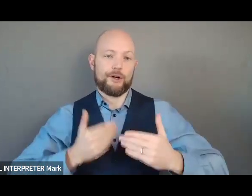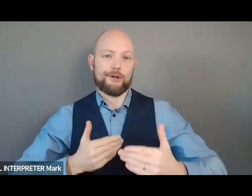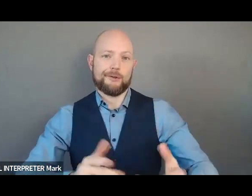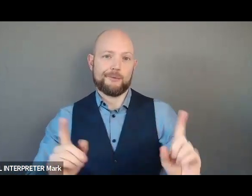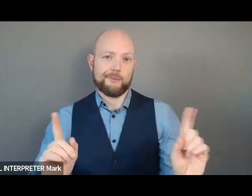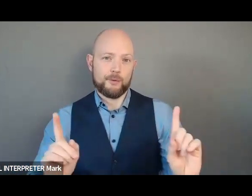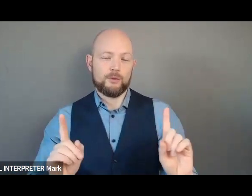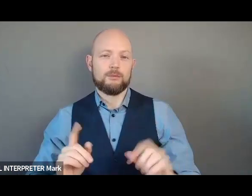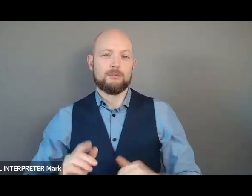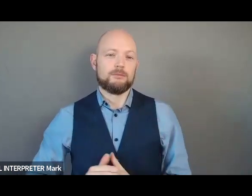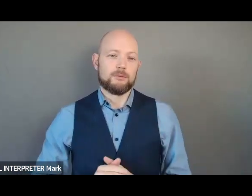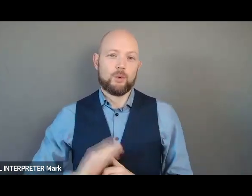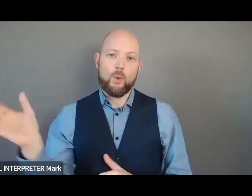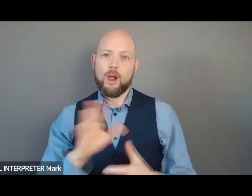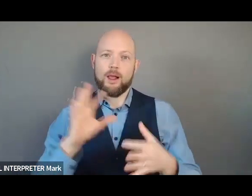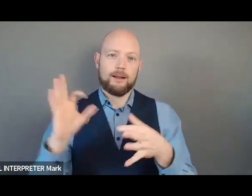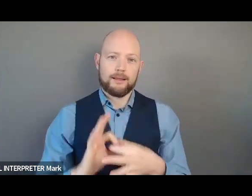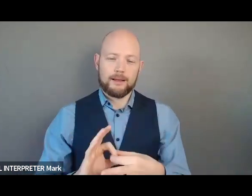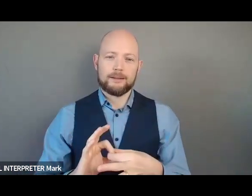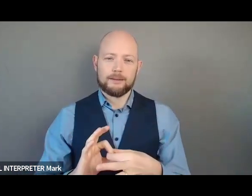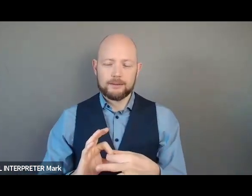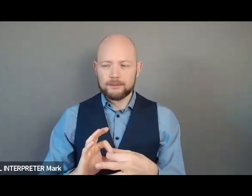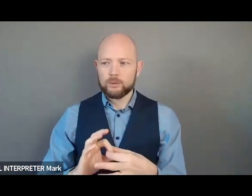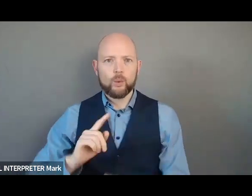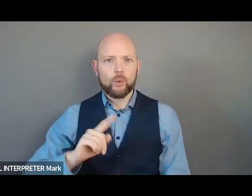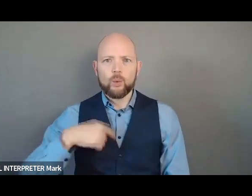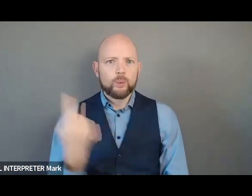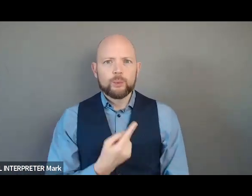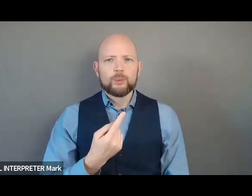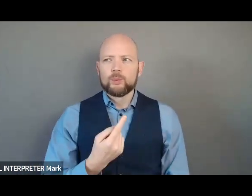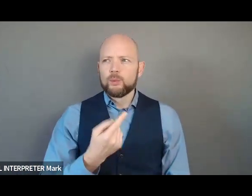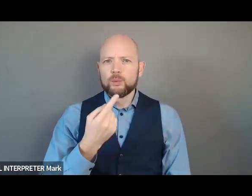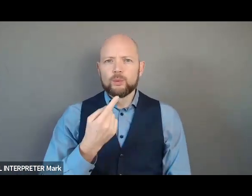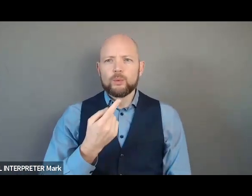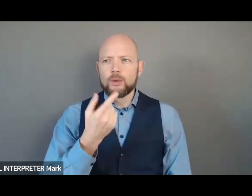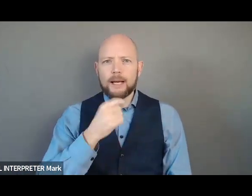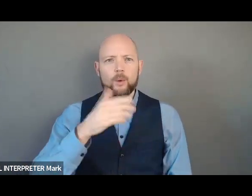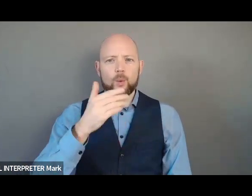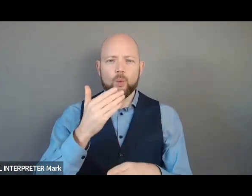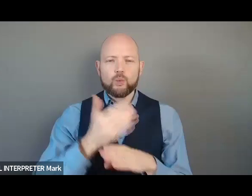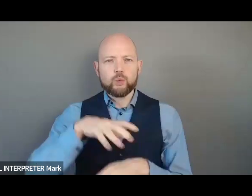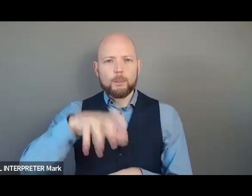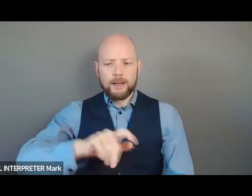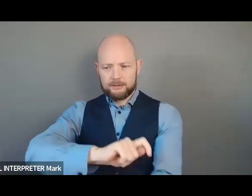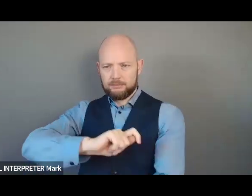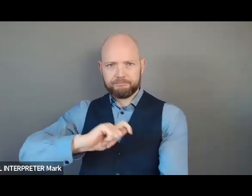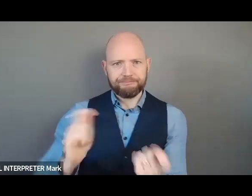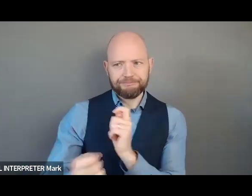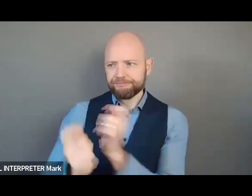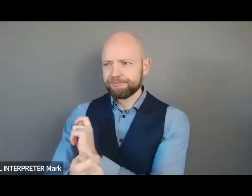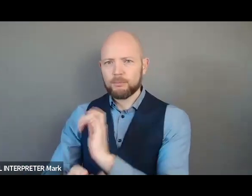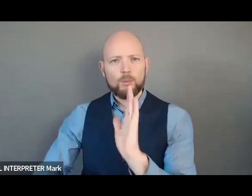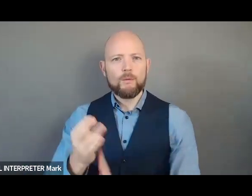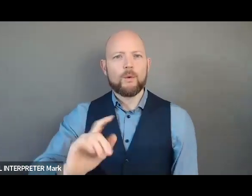to follow, is about what practical changes can workplaces make. So we've got